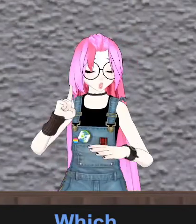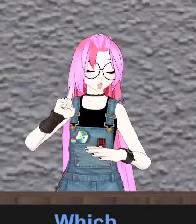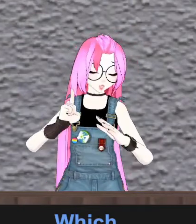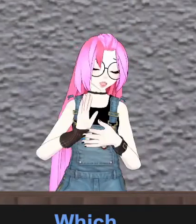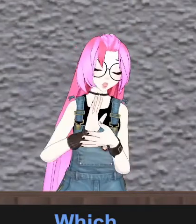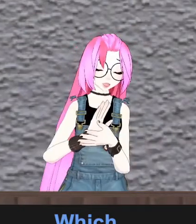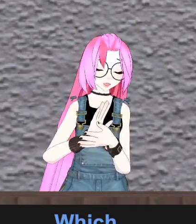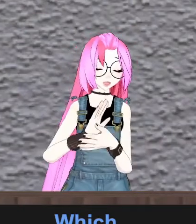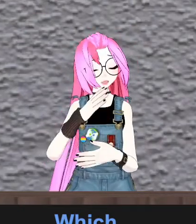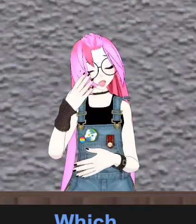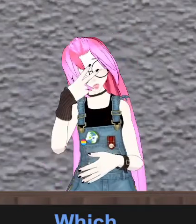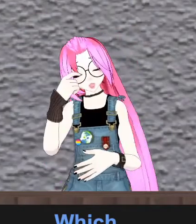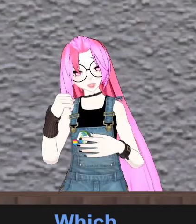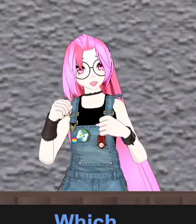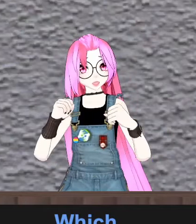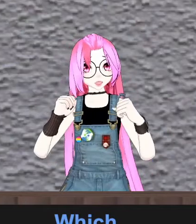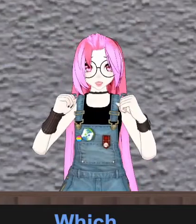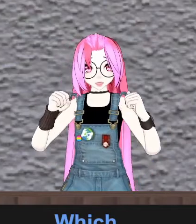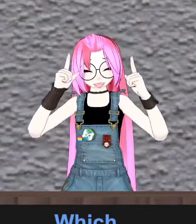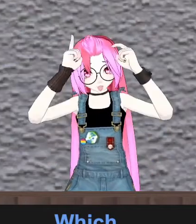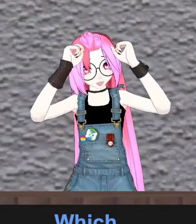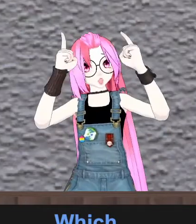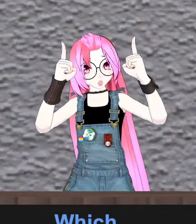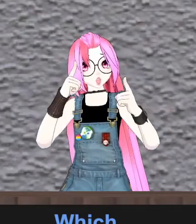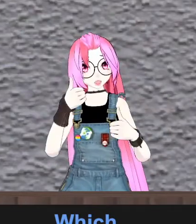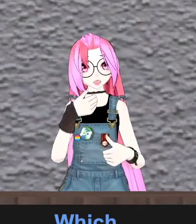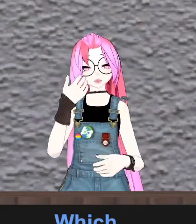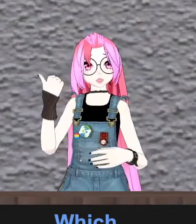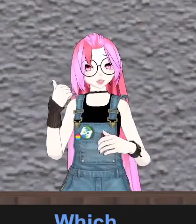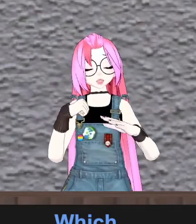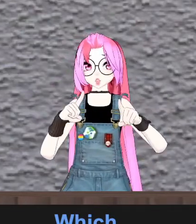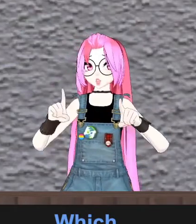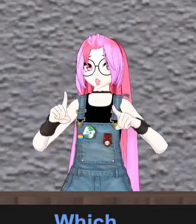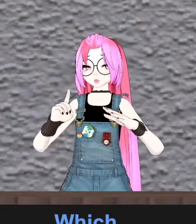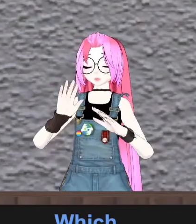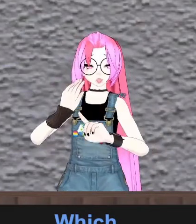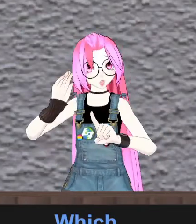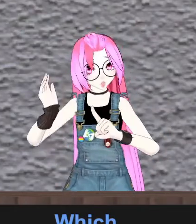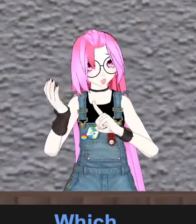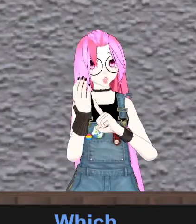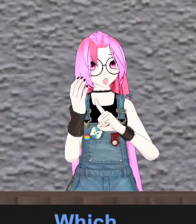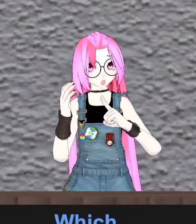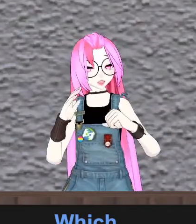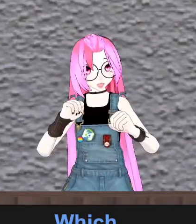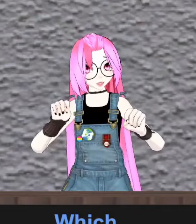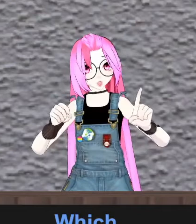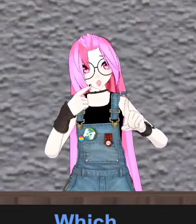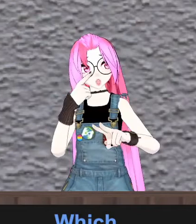deaf school. And not only are they going to get the best education that they can, they're also going to get this cultural development part